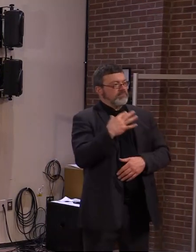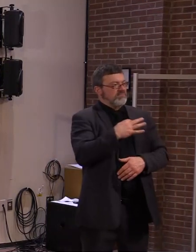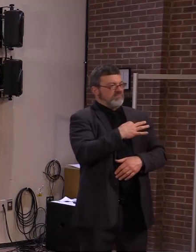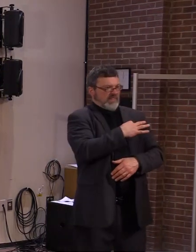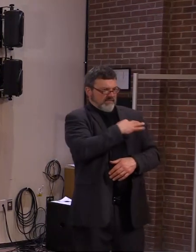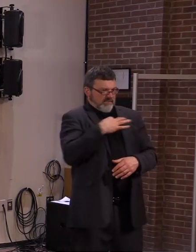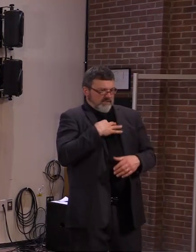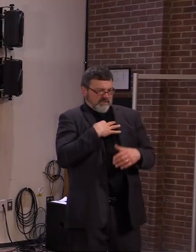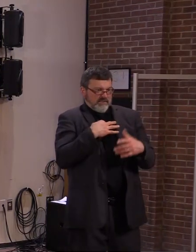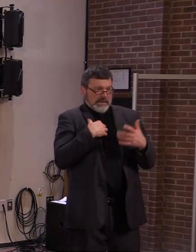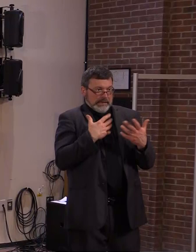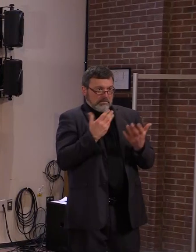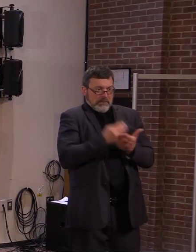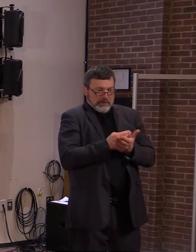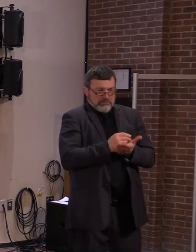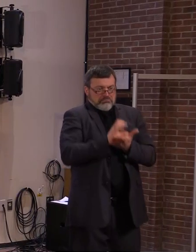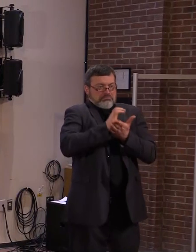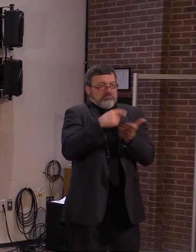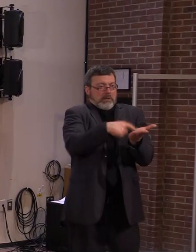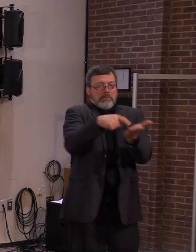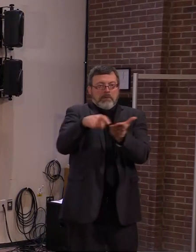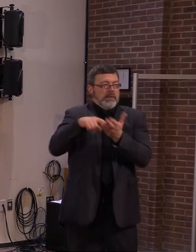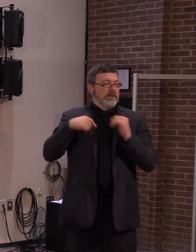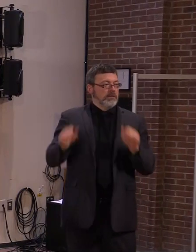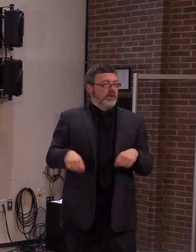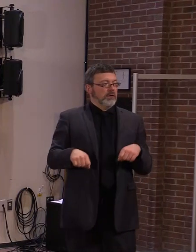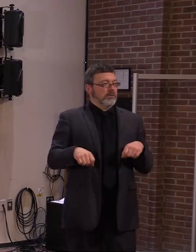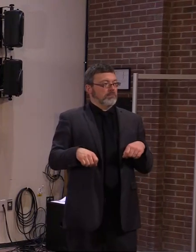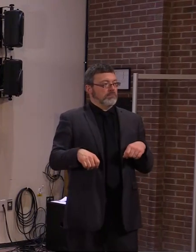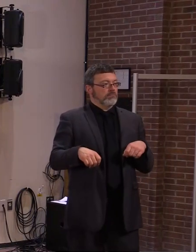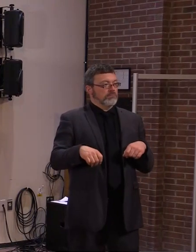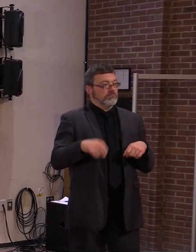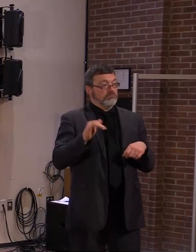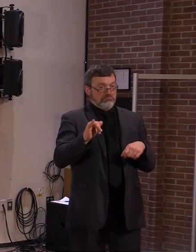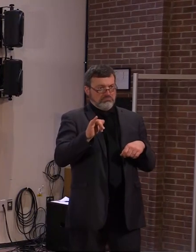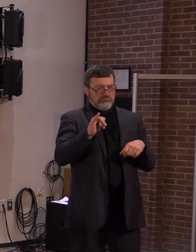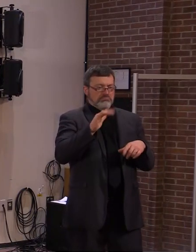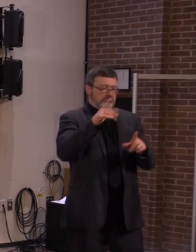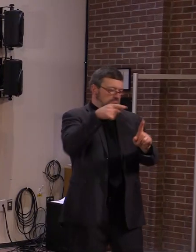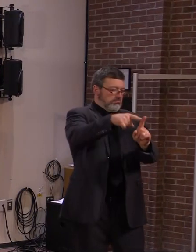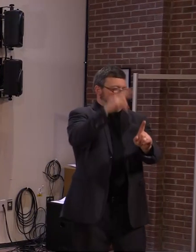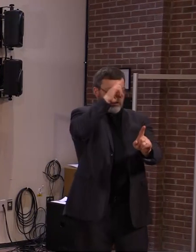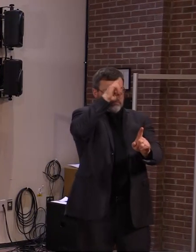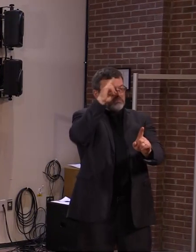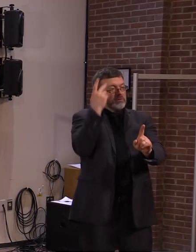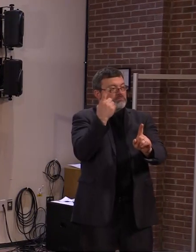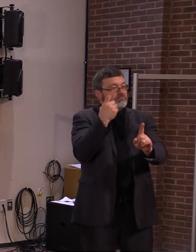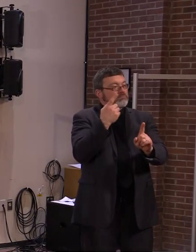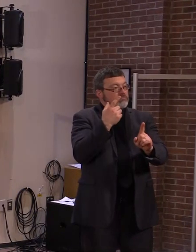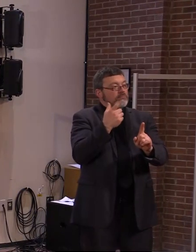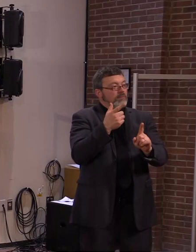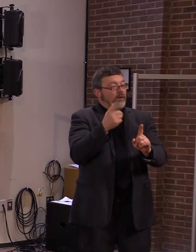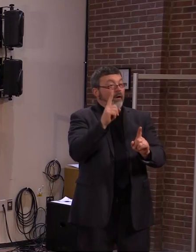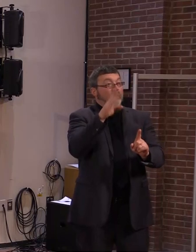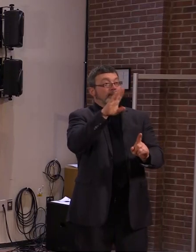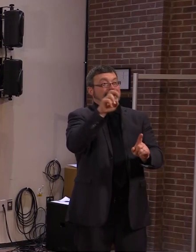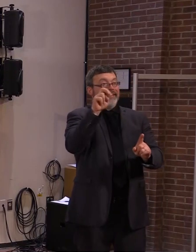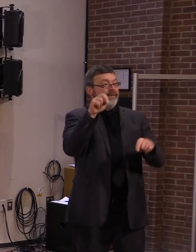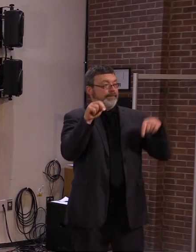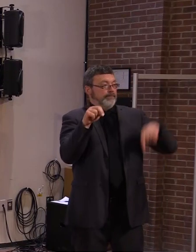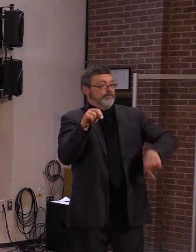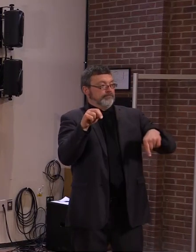some extra shifts within the facility. That's a Southern Vermont Medical Center sort of